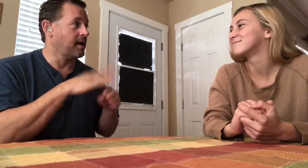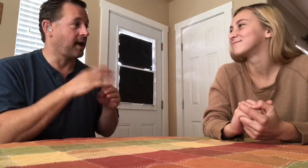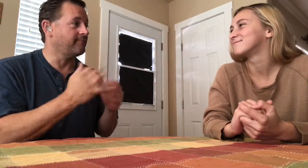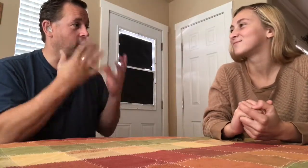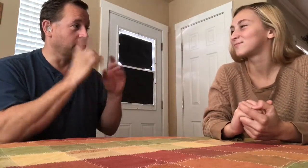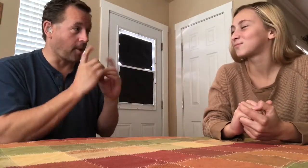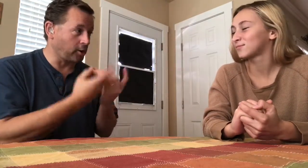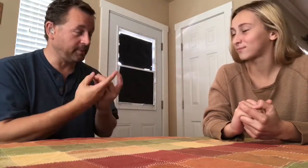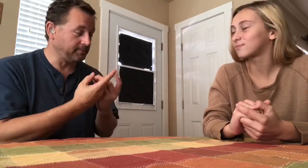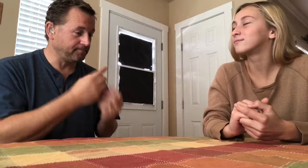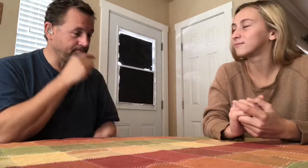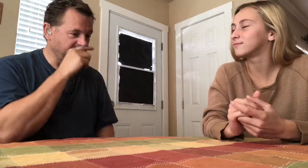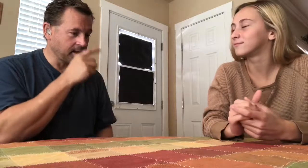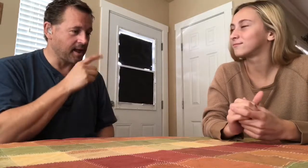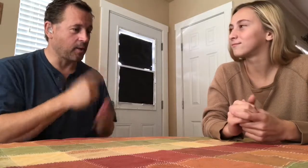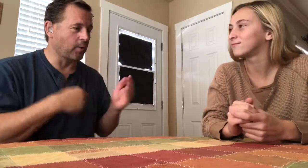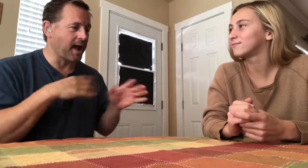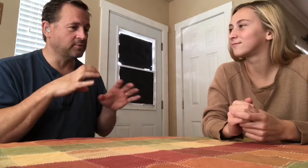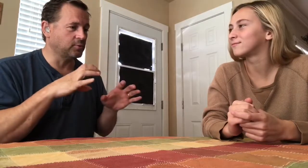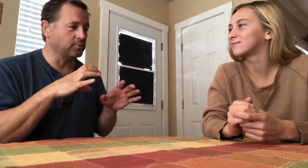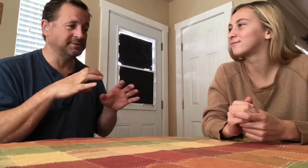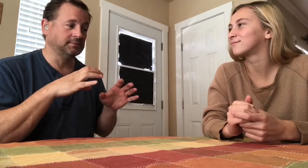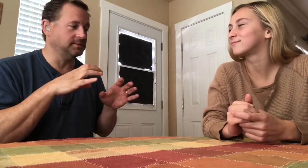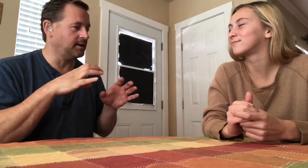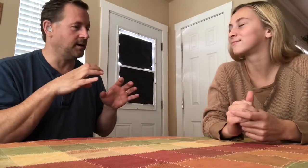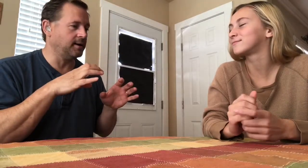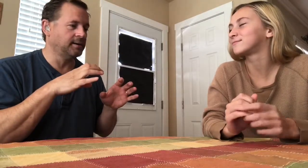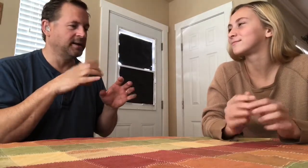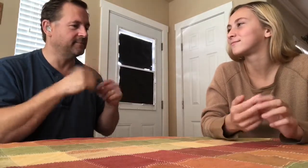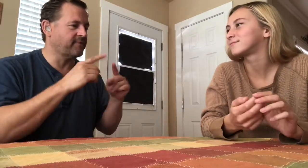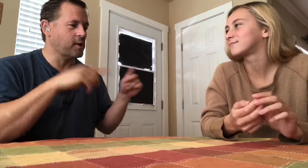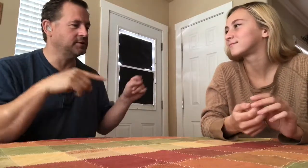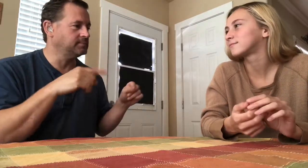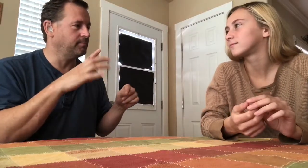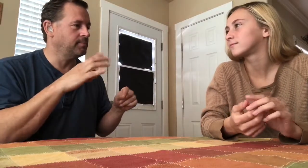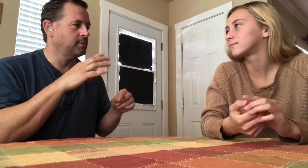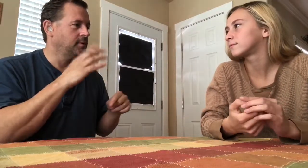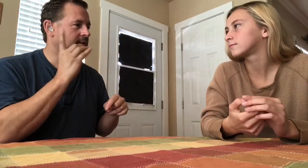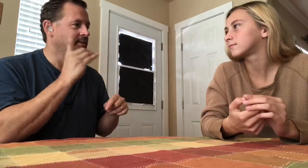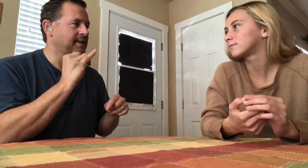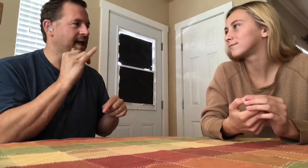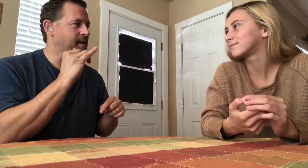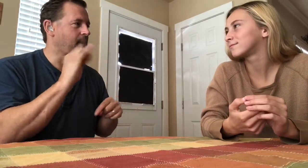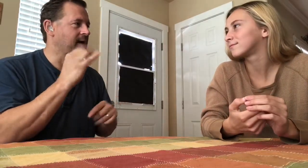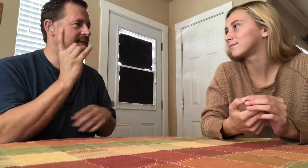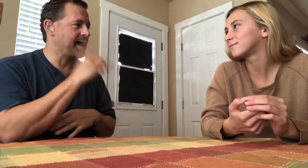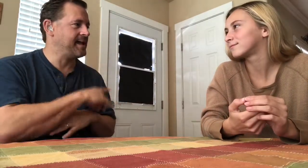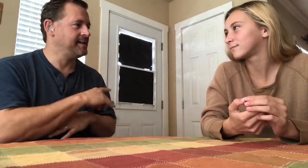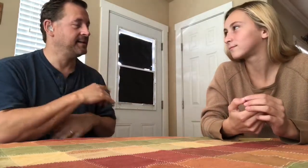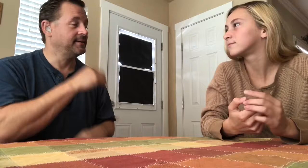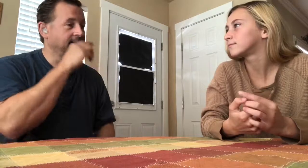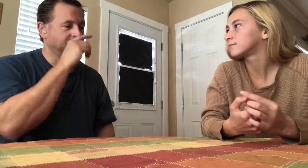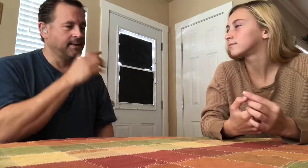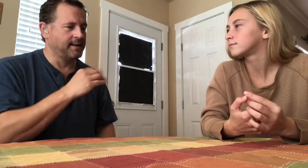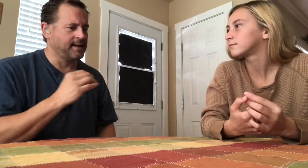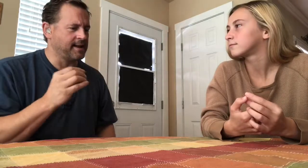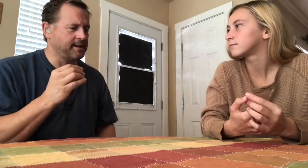at our department. And what I do is it varies day by day. And